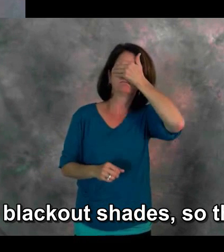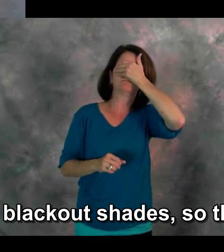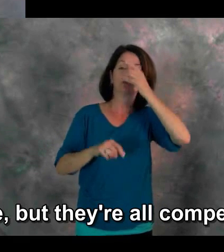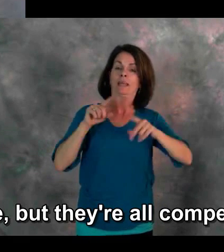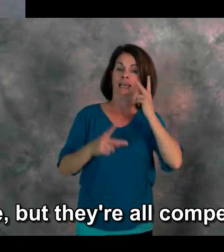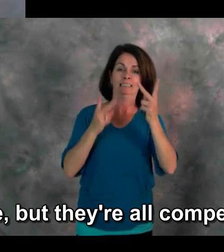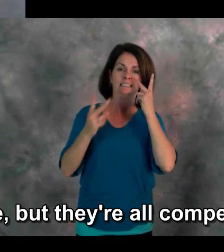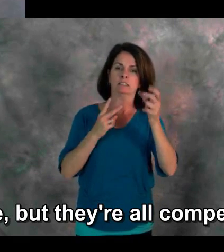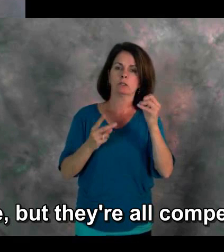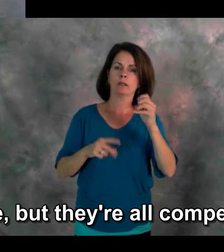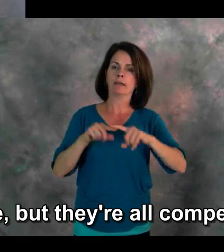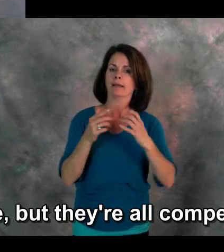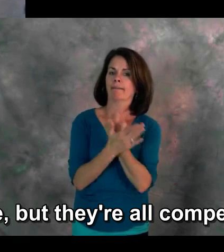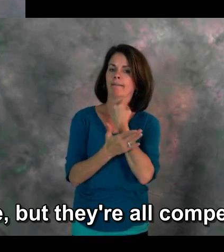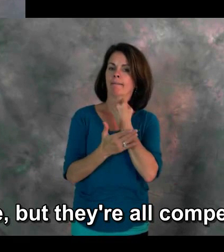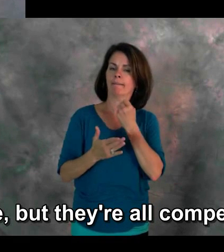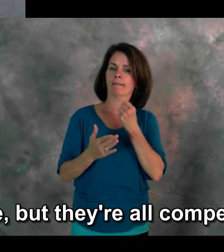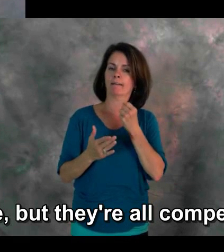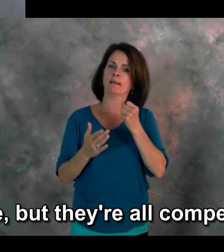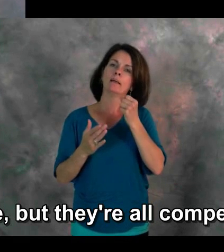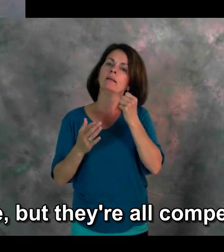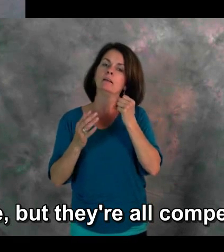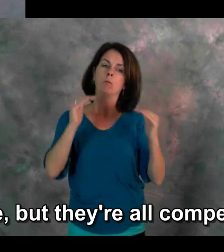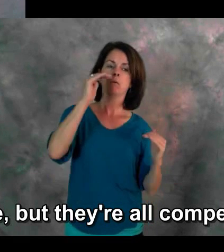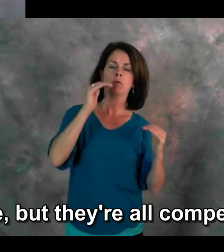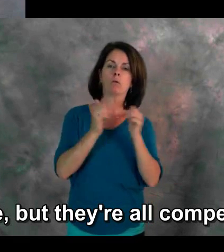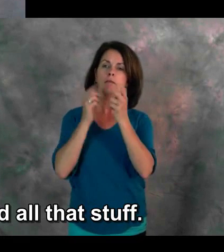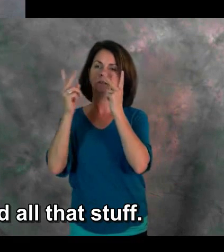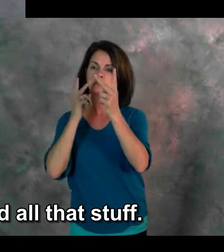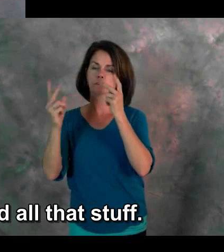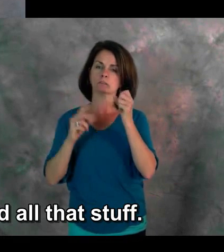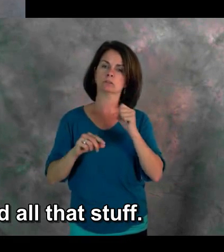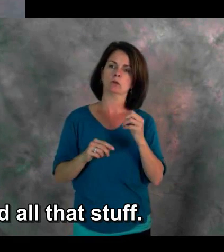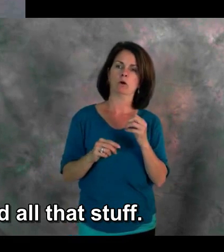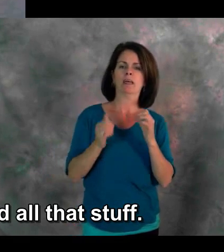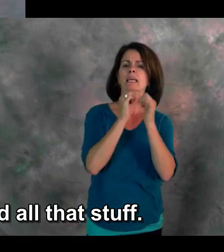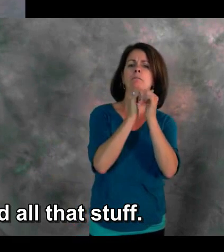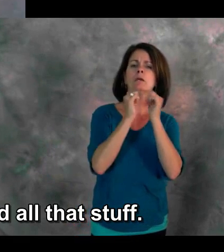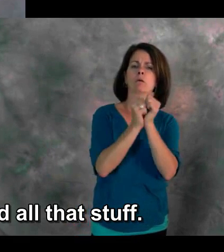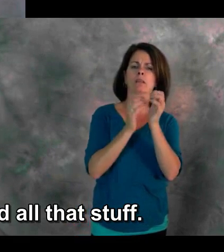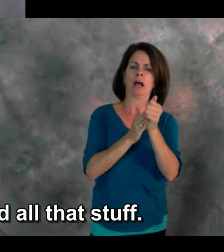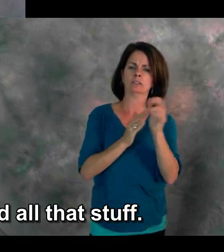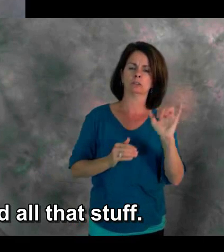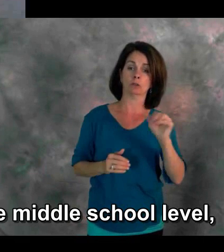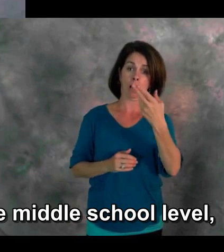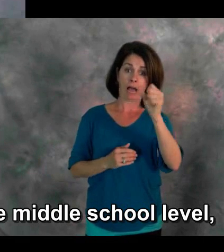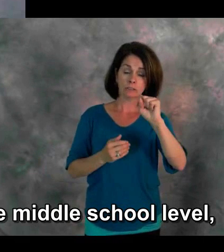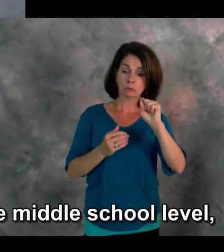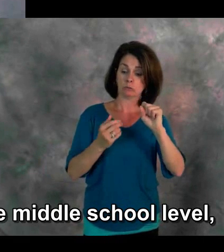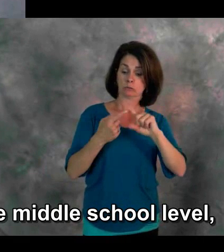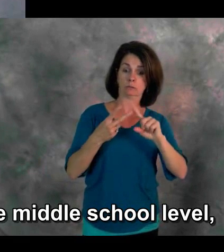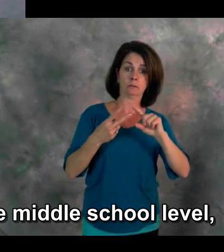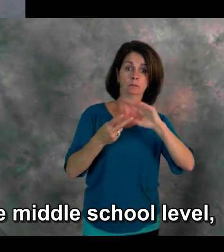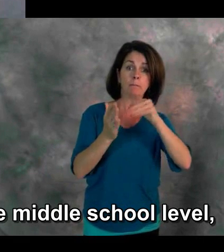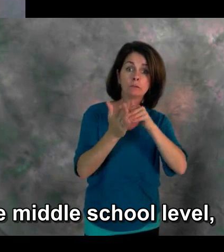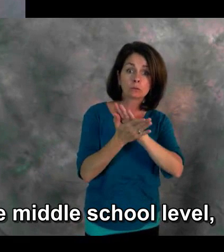shades so that there's no visual advantage, but they're all competing with guides and all that stuff. So at the high school